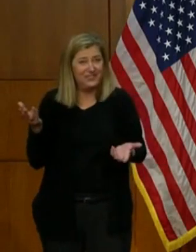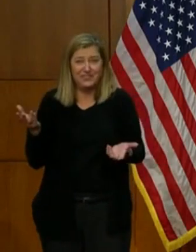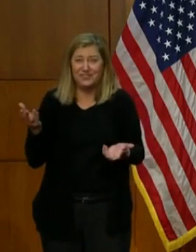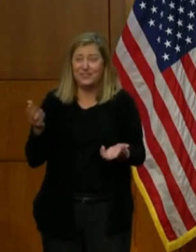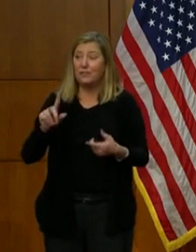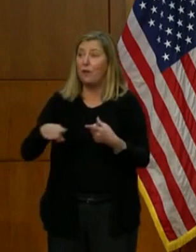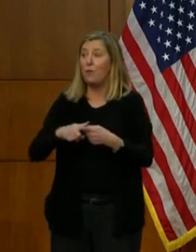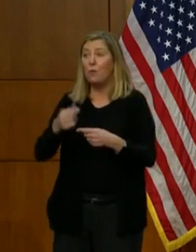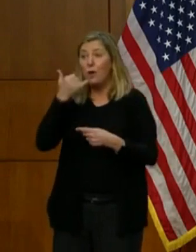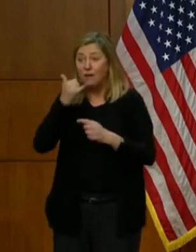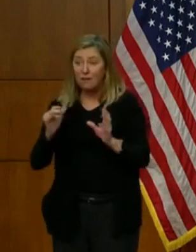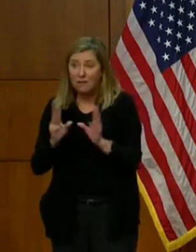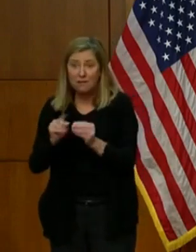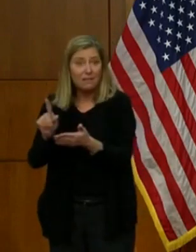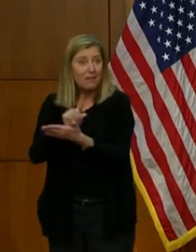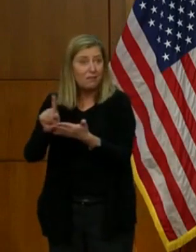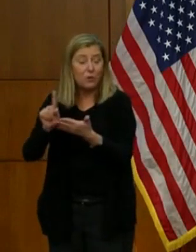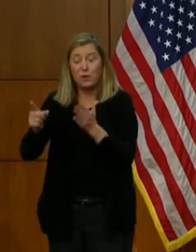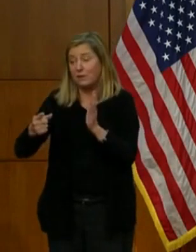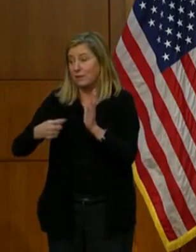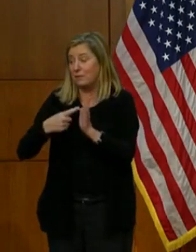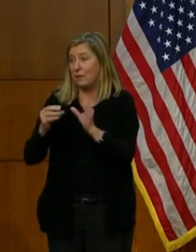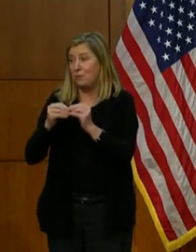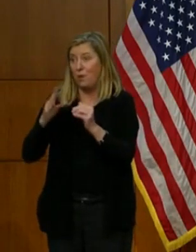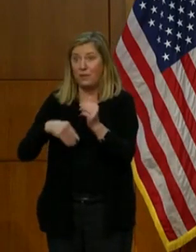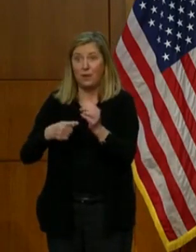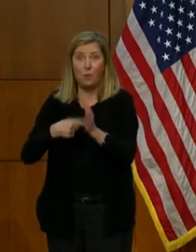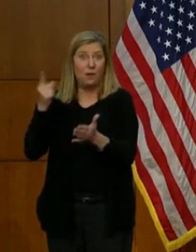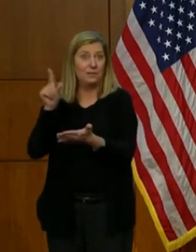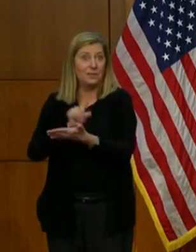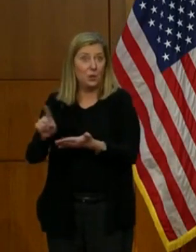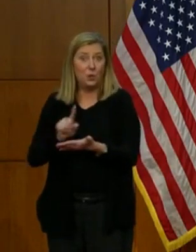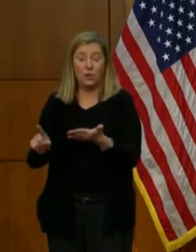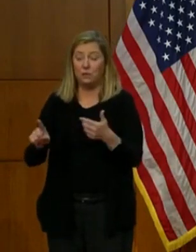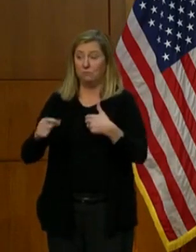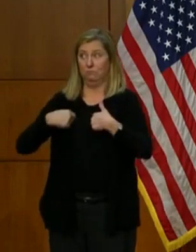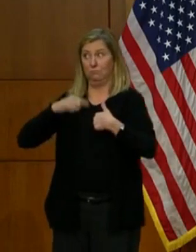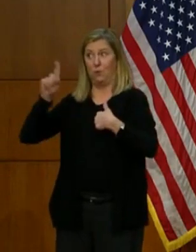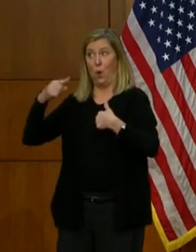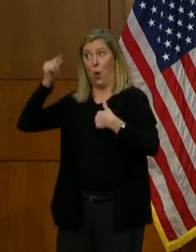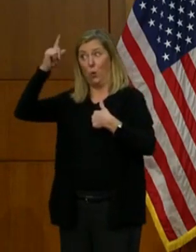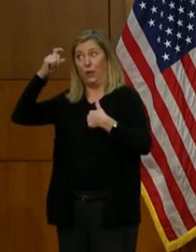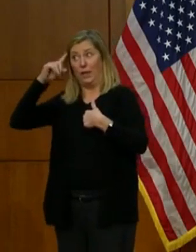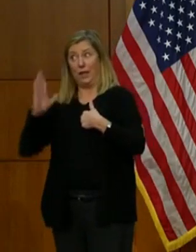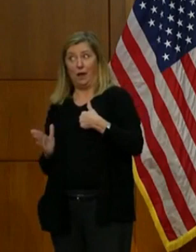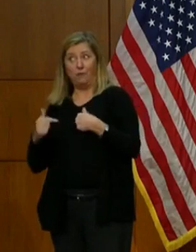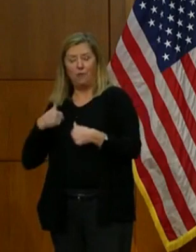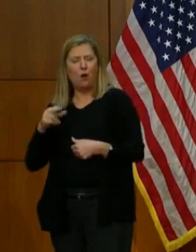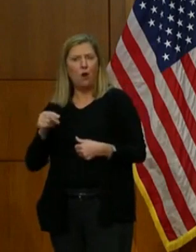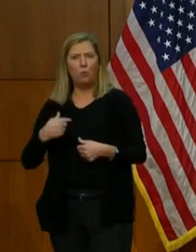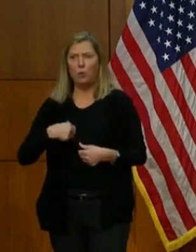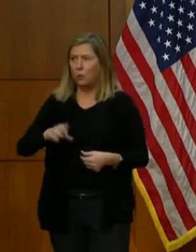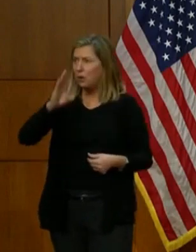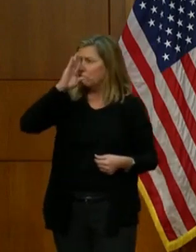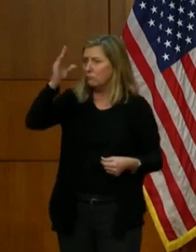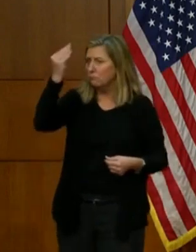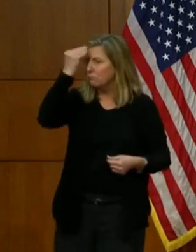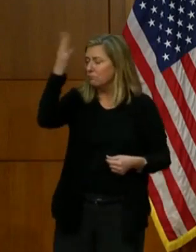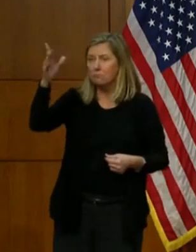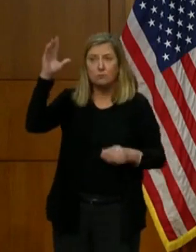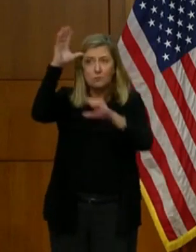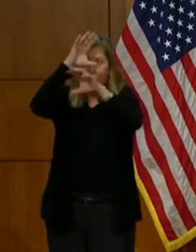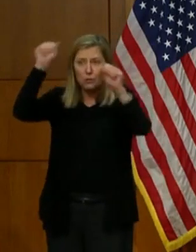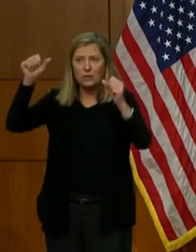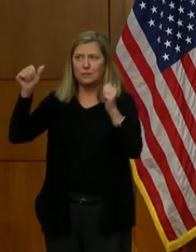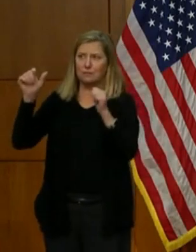these calls every week, sometimes more often than a week, and I'm not the only governor that's not shy, but we have told the president and